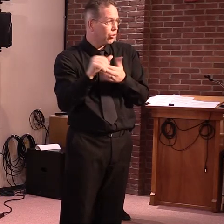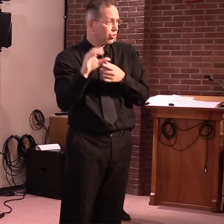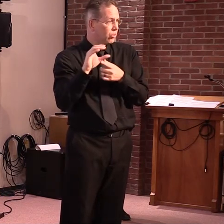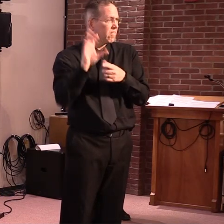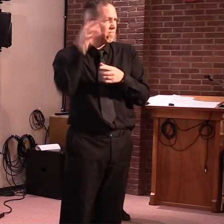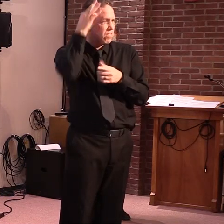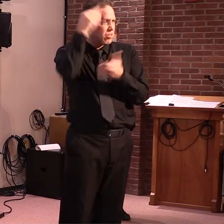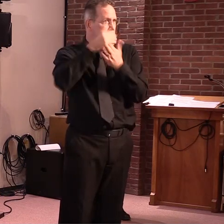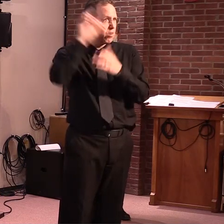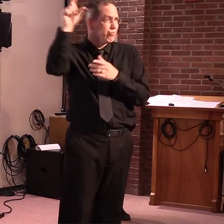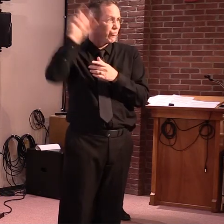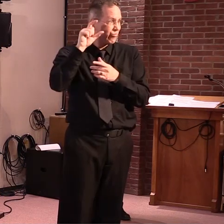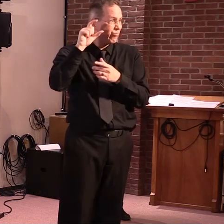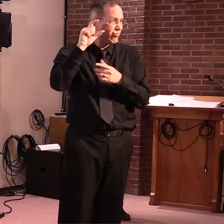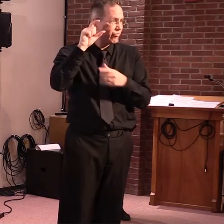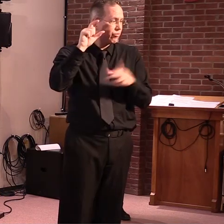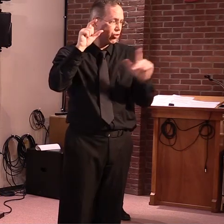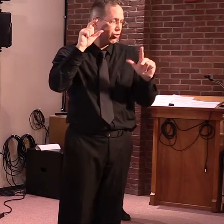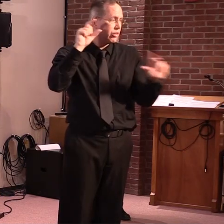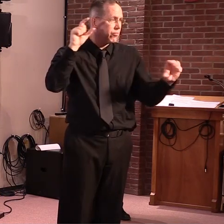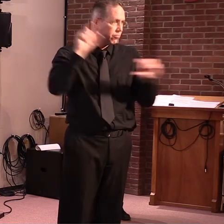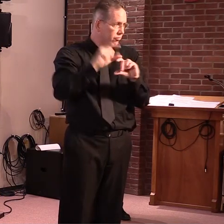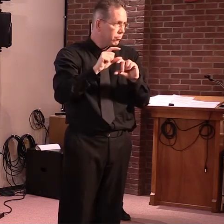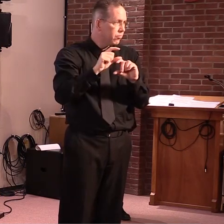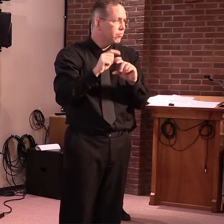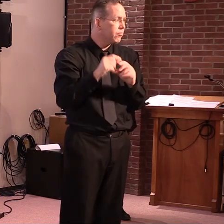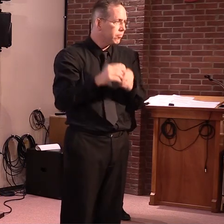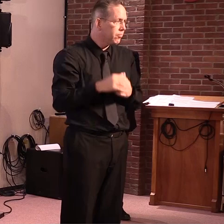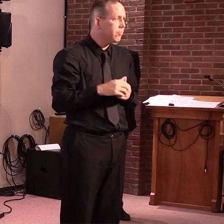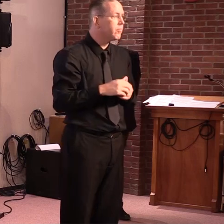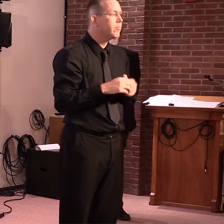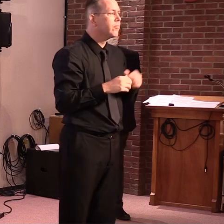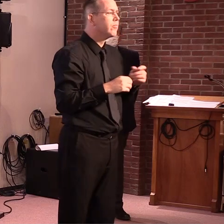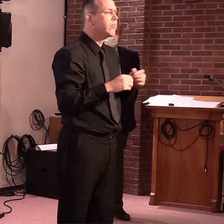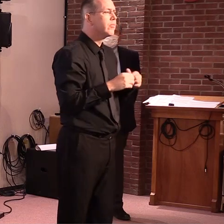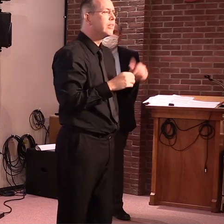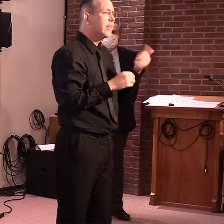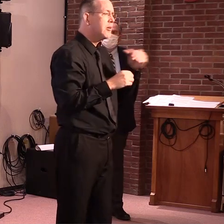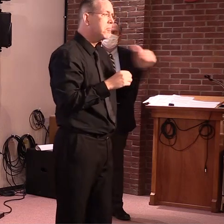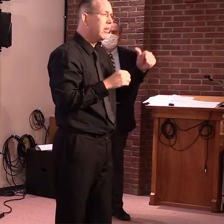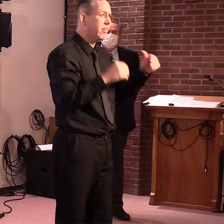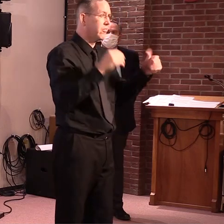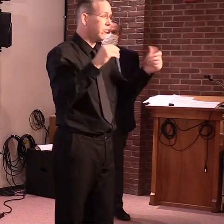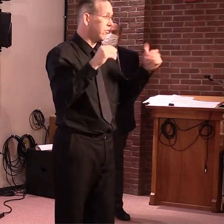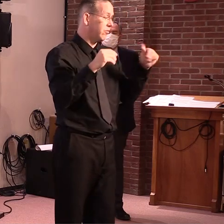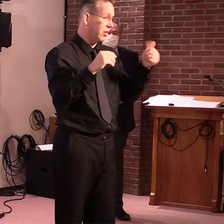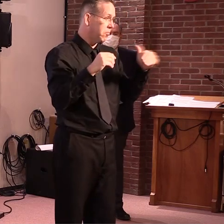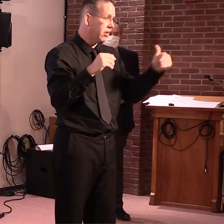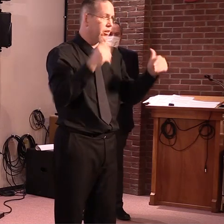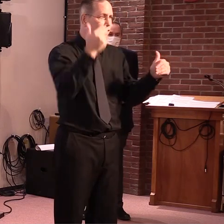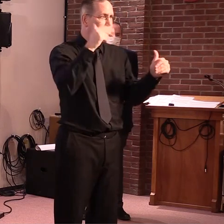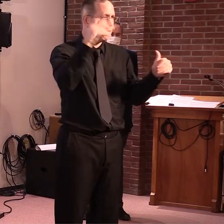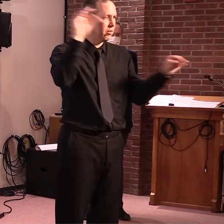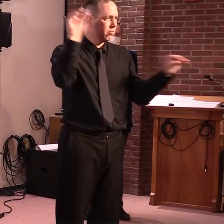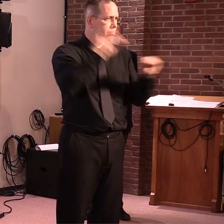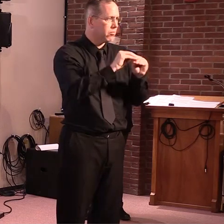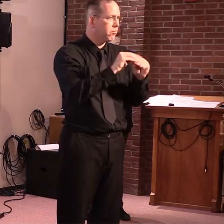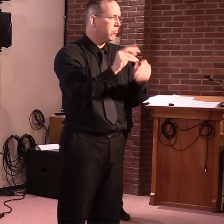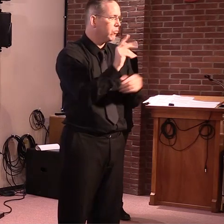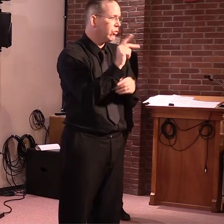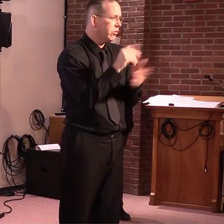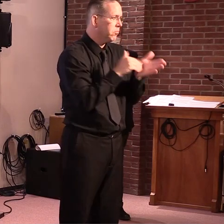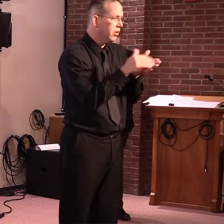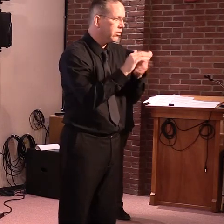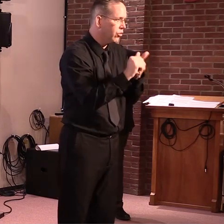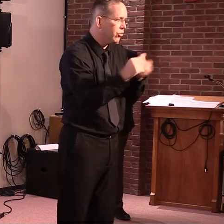And it will be about $10 million in FY 21 with a mix of funding, both general fund and other